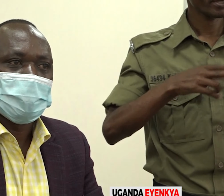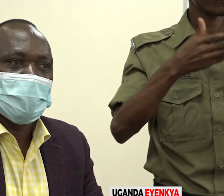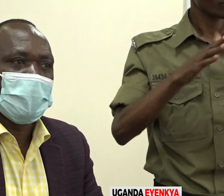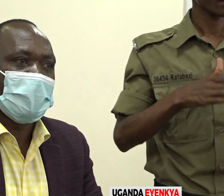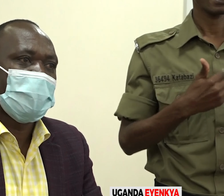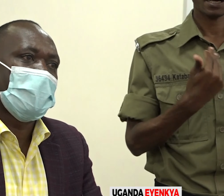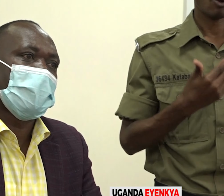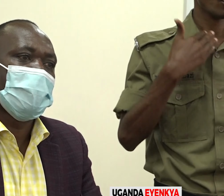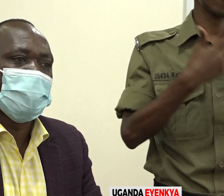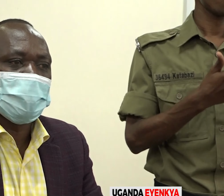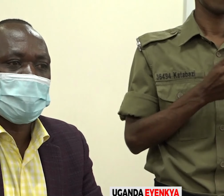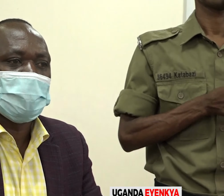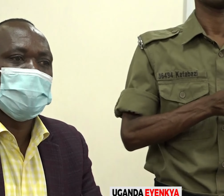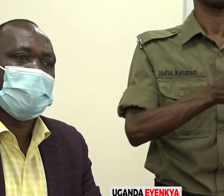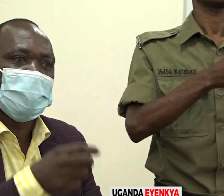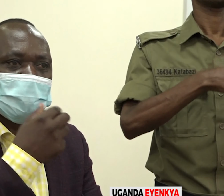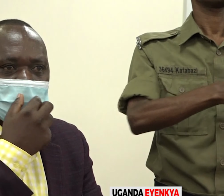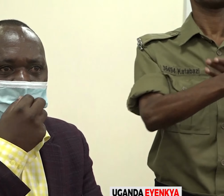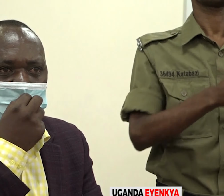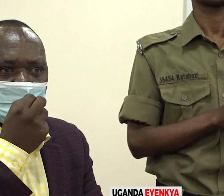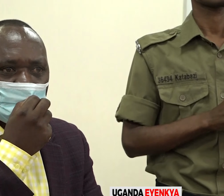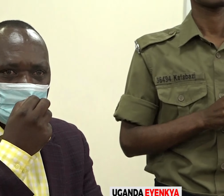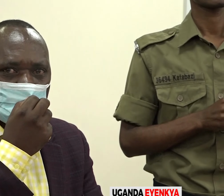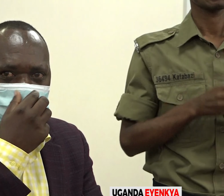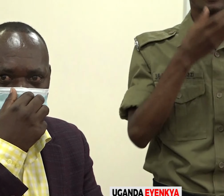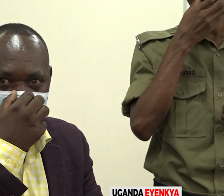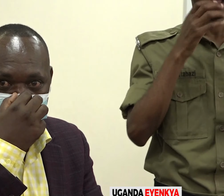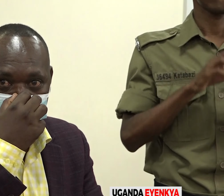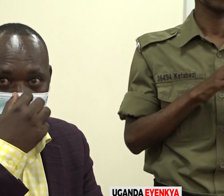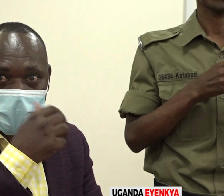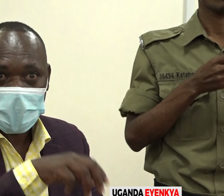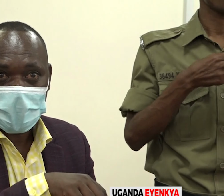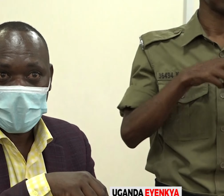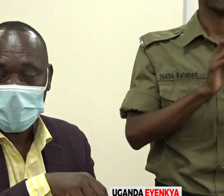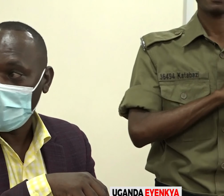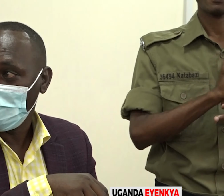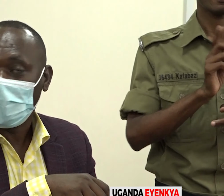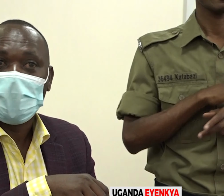to go. So there was nothing like abuse of his rights that was done in bad faith.